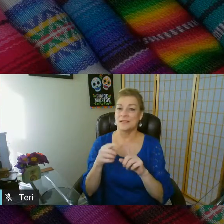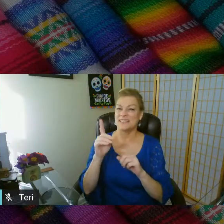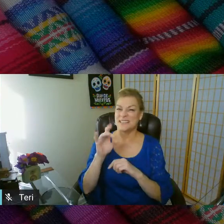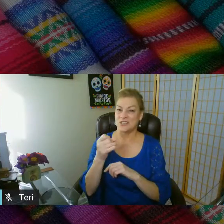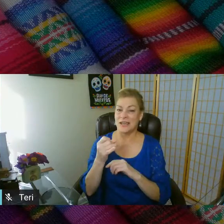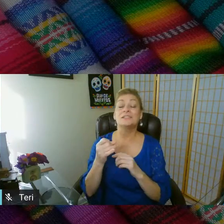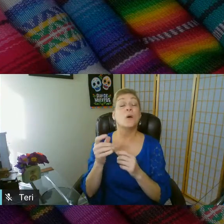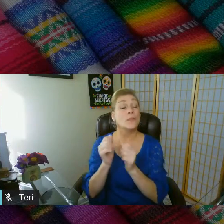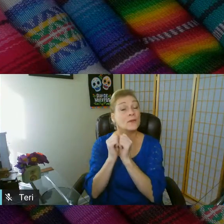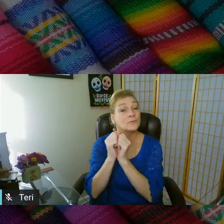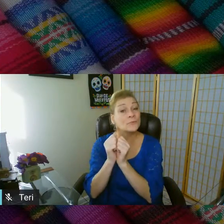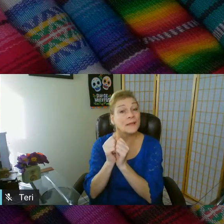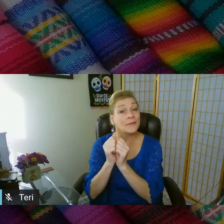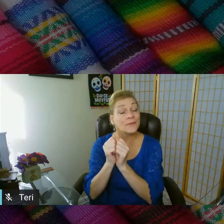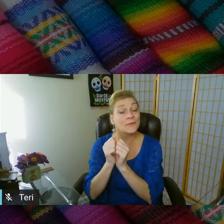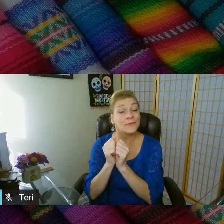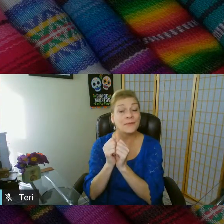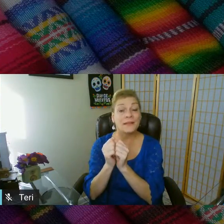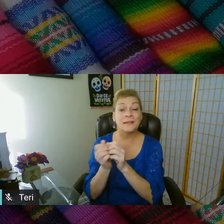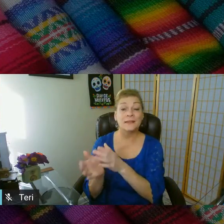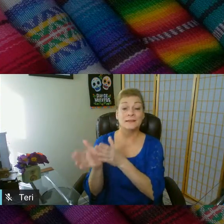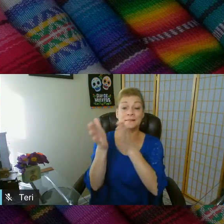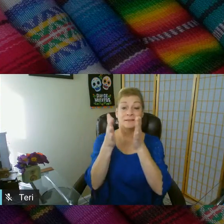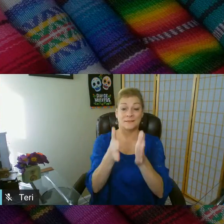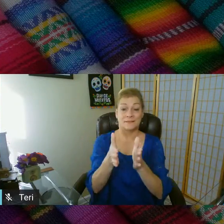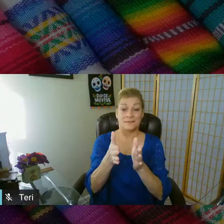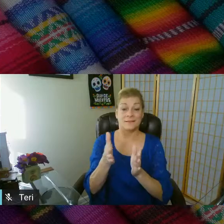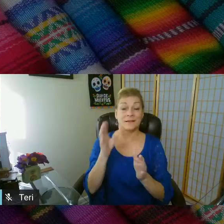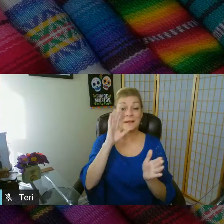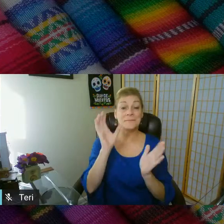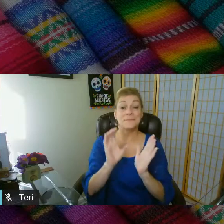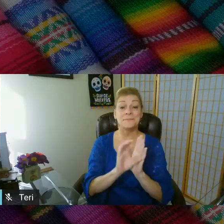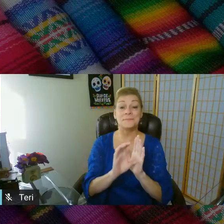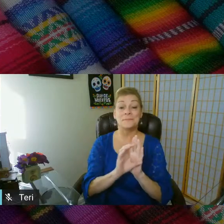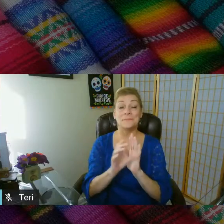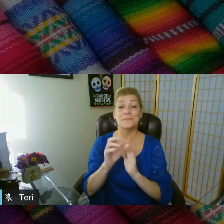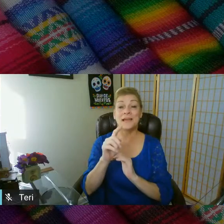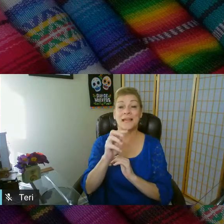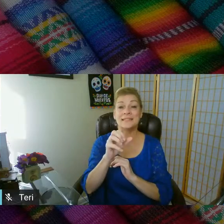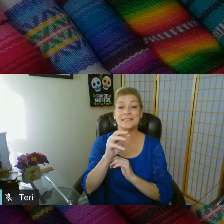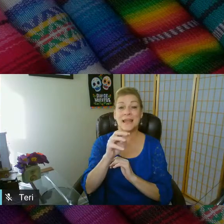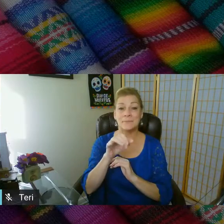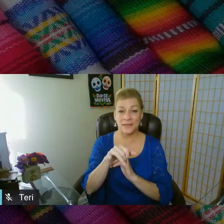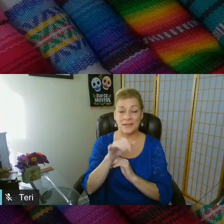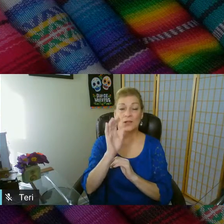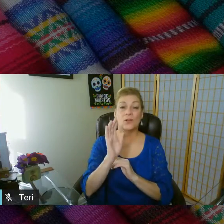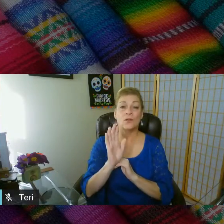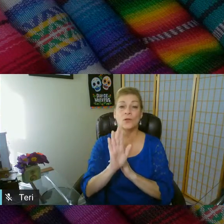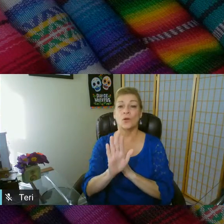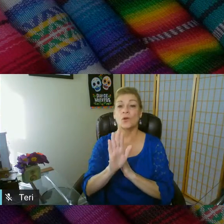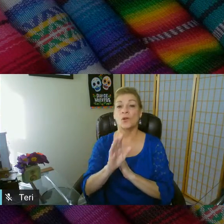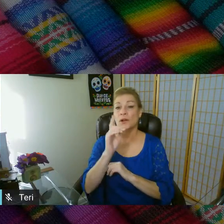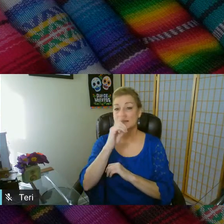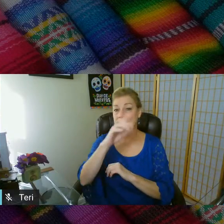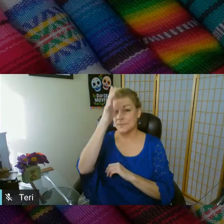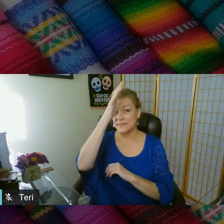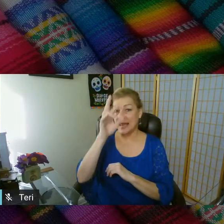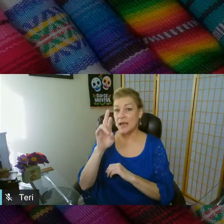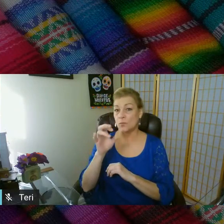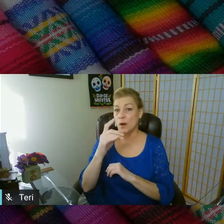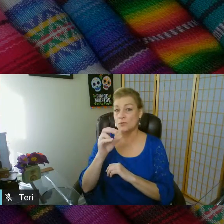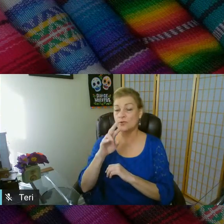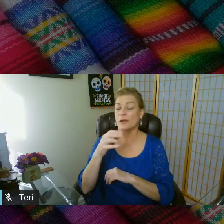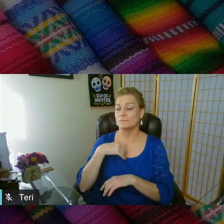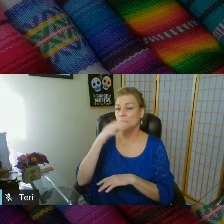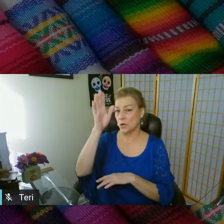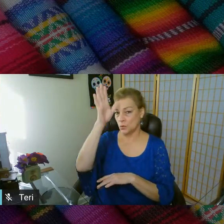they're together. And then here, this is a picture of Tammy and her stepdad, Roger. So that's Grandpa